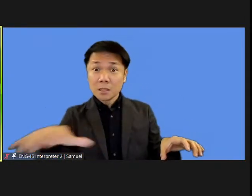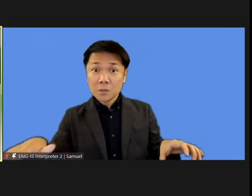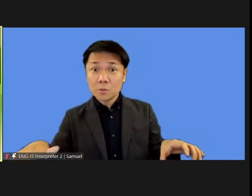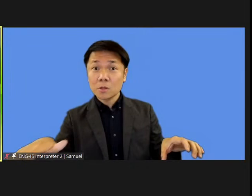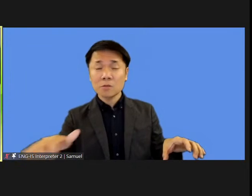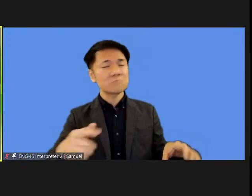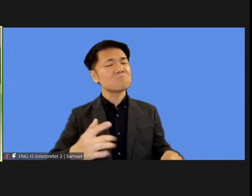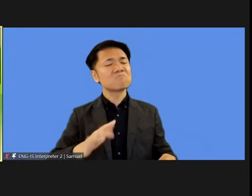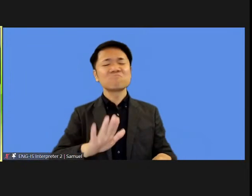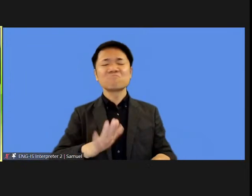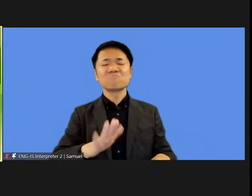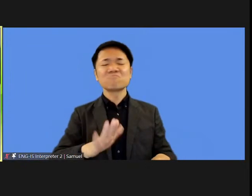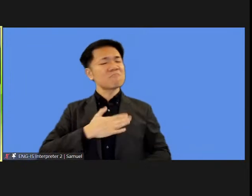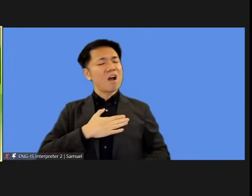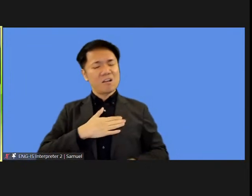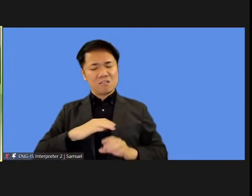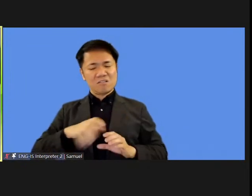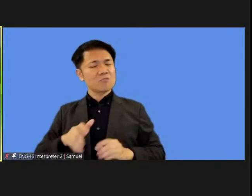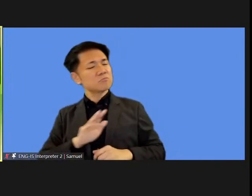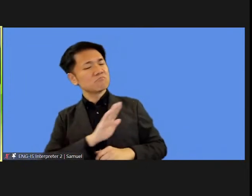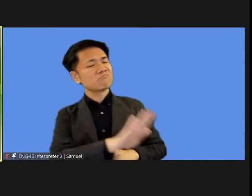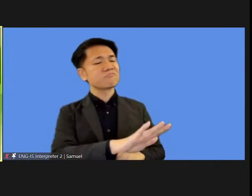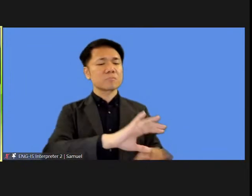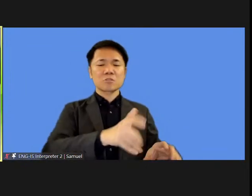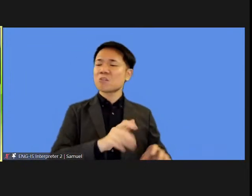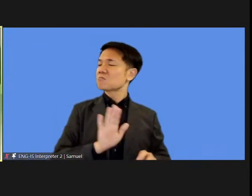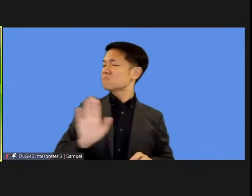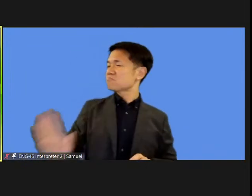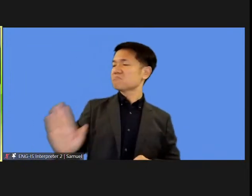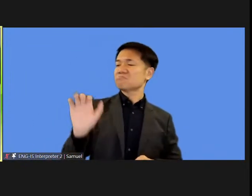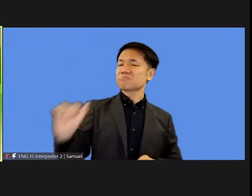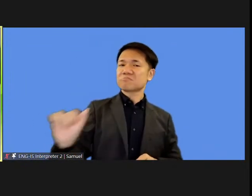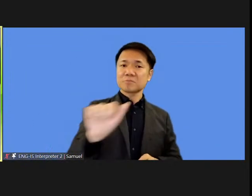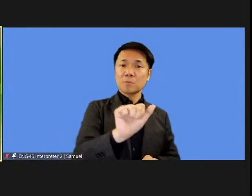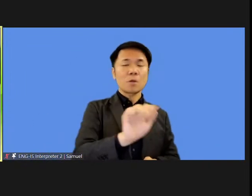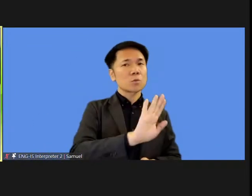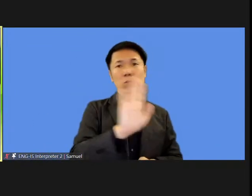forward to deliver the future that we deserve. Thank you.